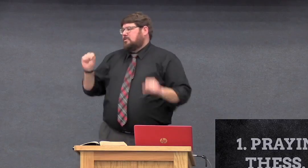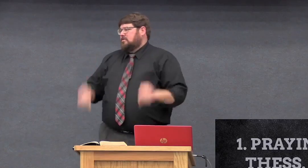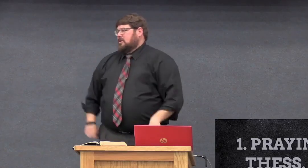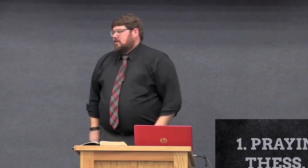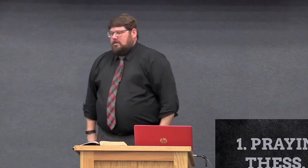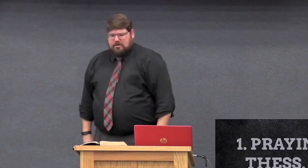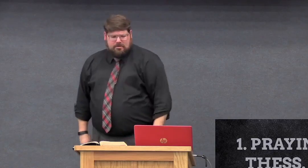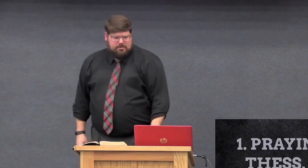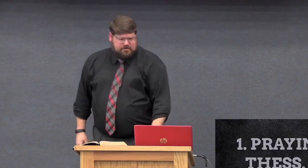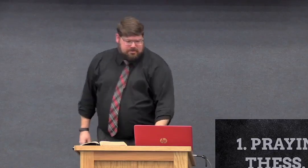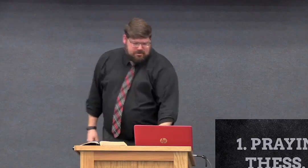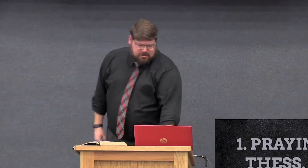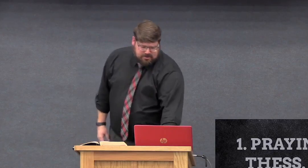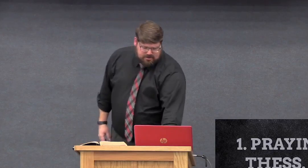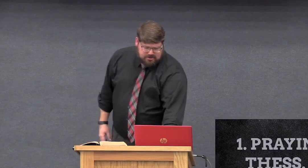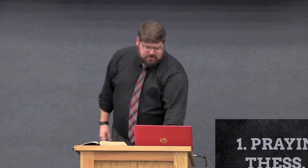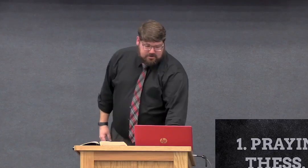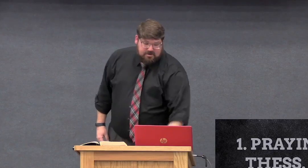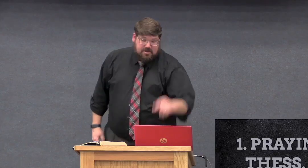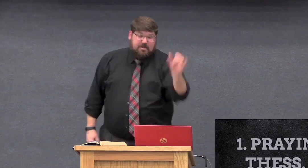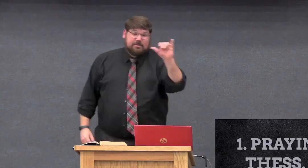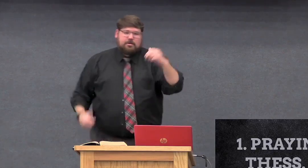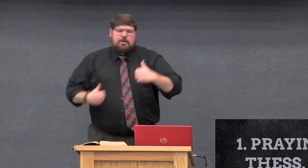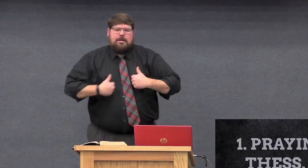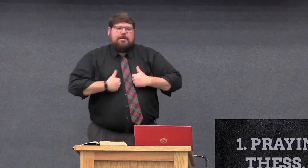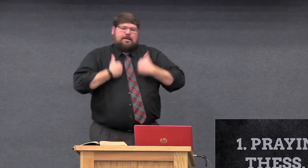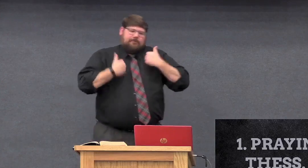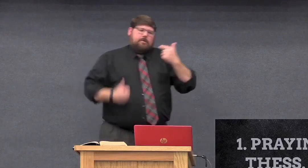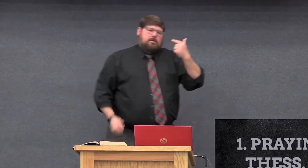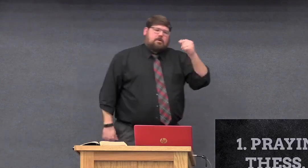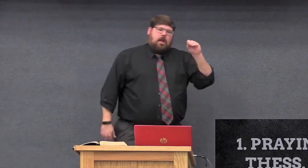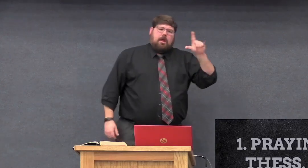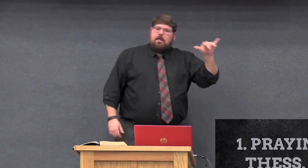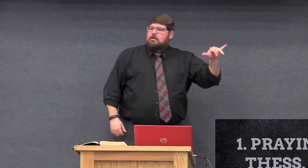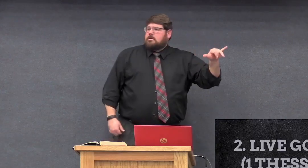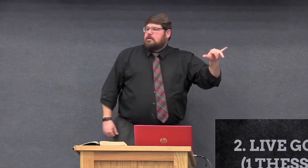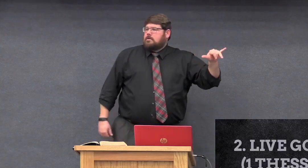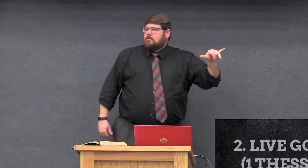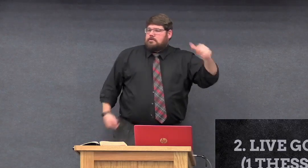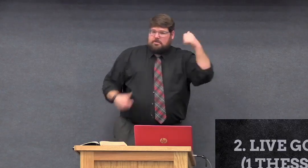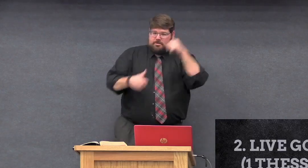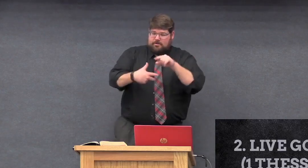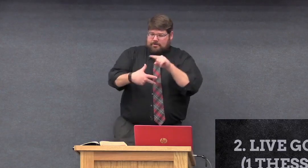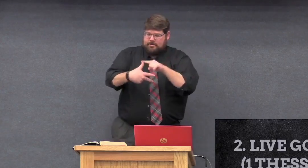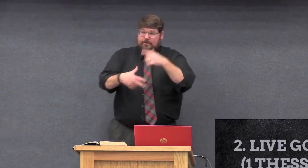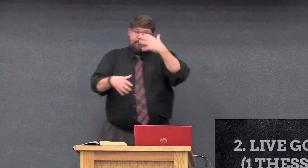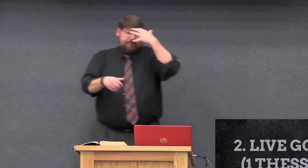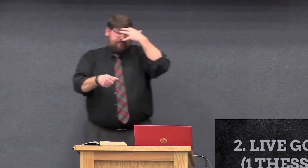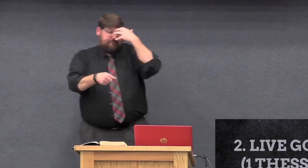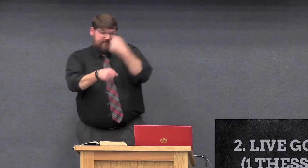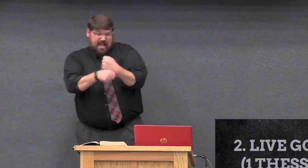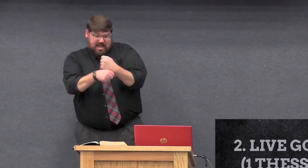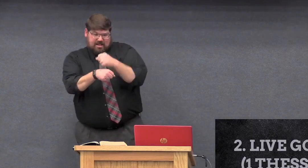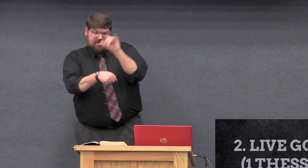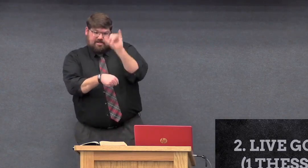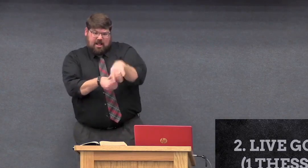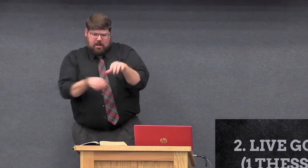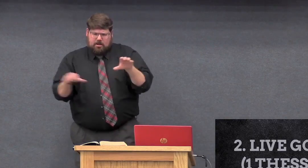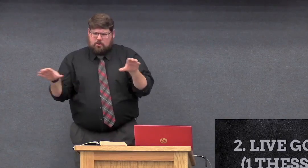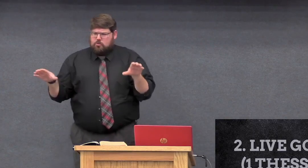their hands clasped. That's not how you have to pray, but yet prayer is an important part. So first of all,